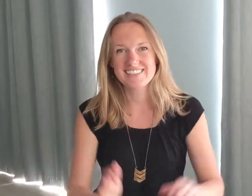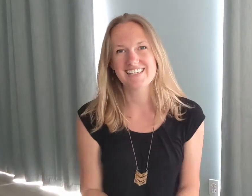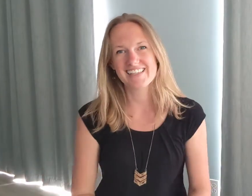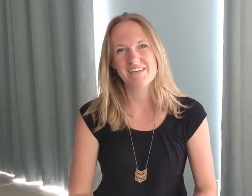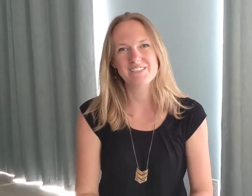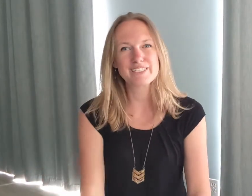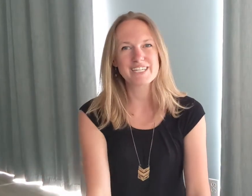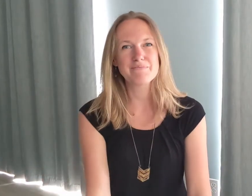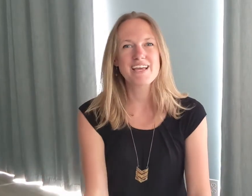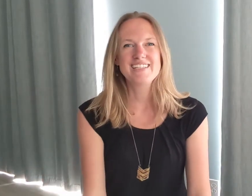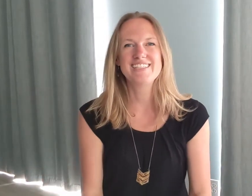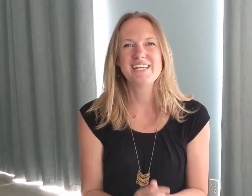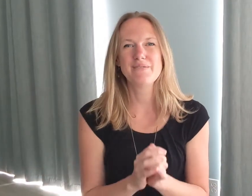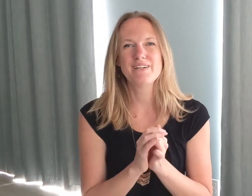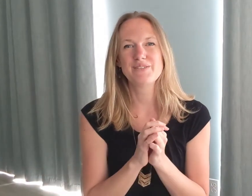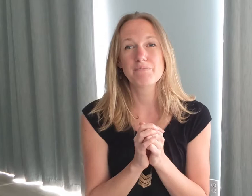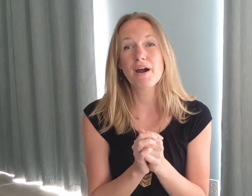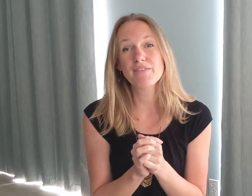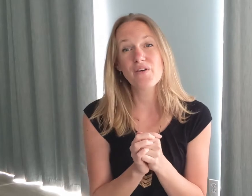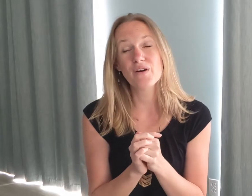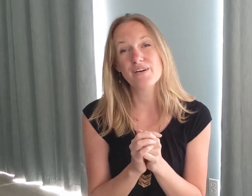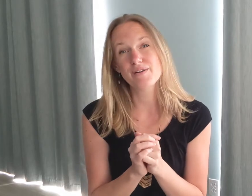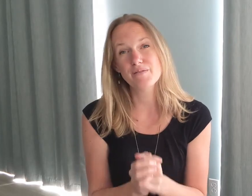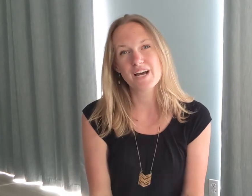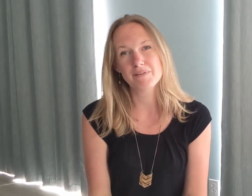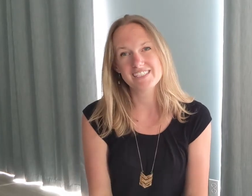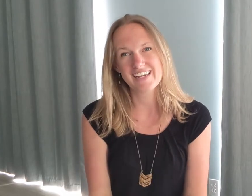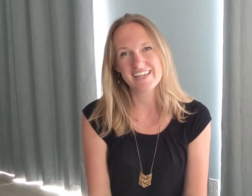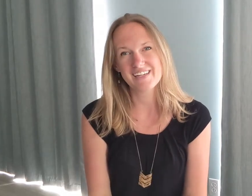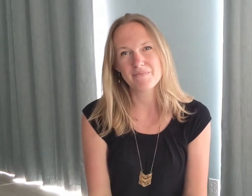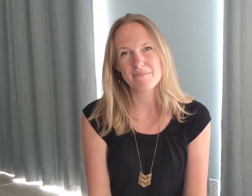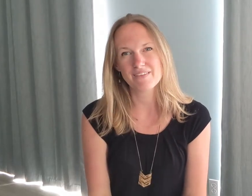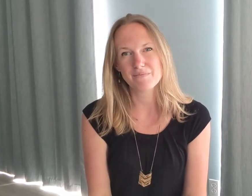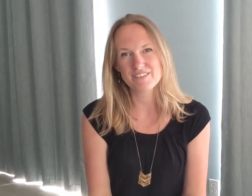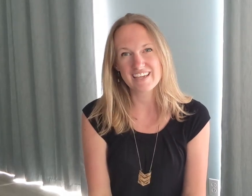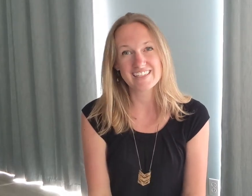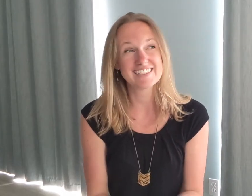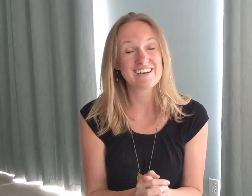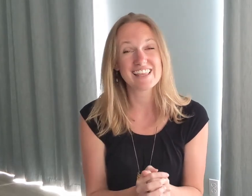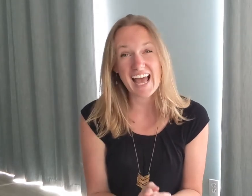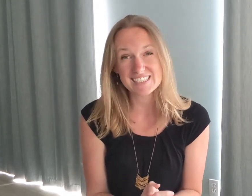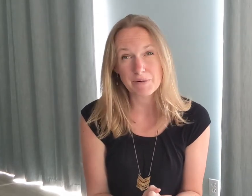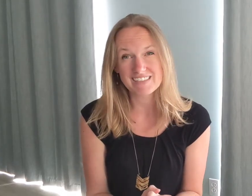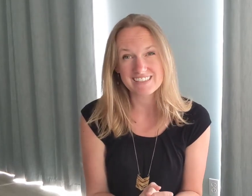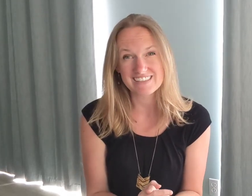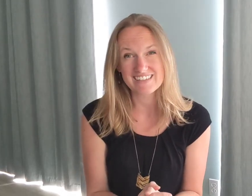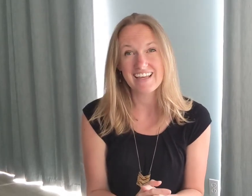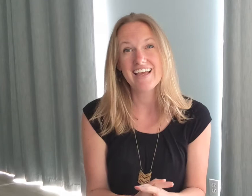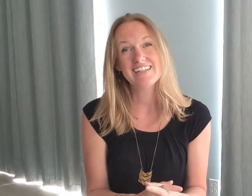to Sign Language Worship. Today we are doing part four of We Will Not Be Shaken by Bethel Music. This is our last part to learn.